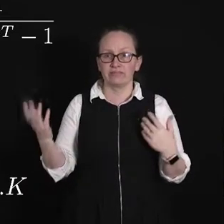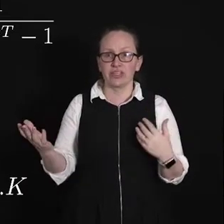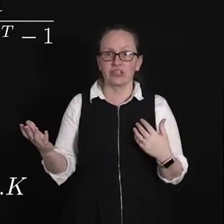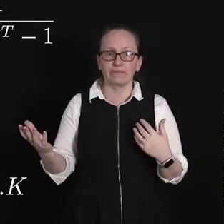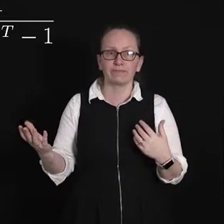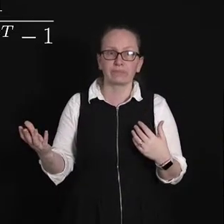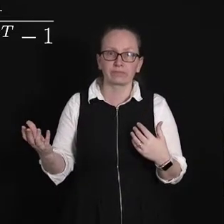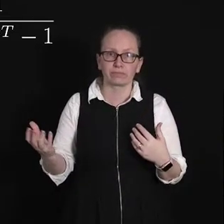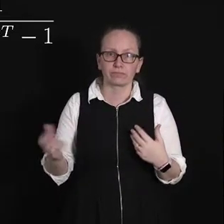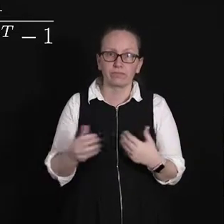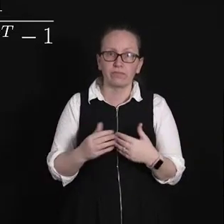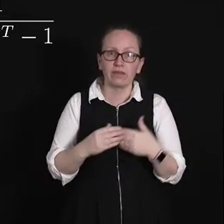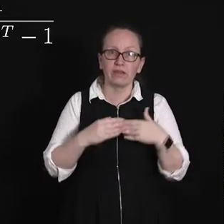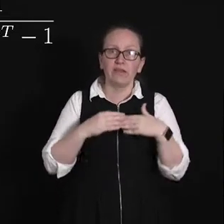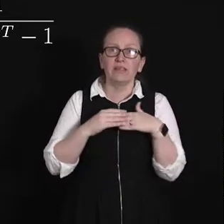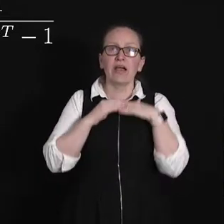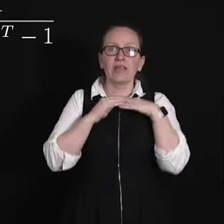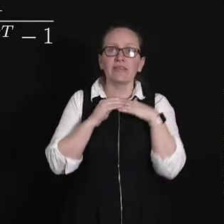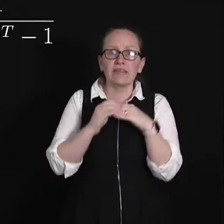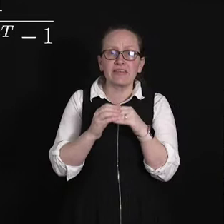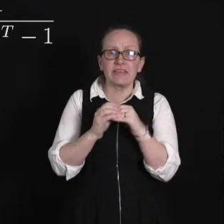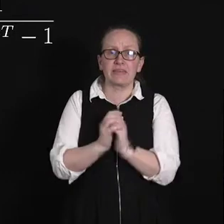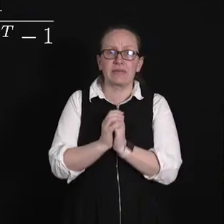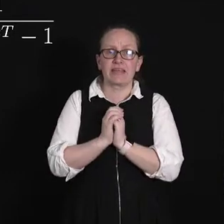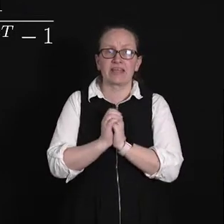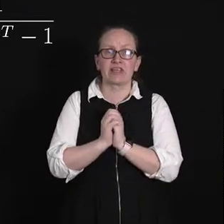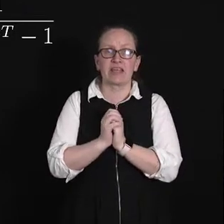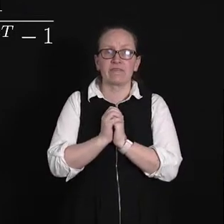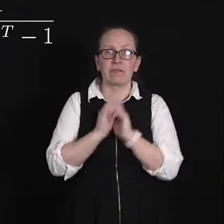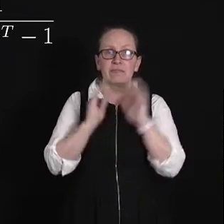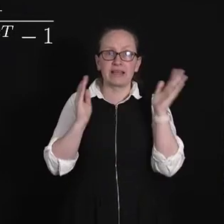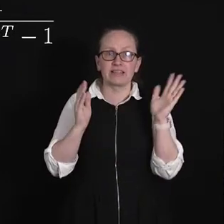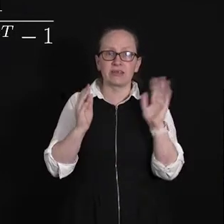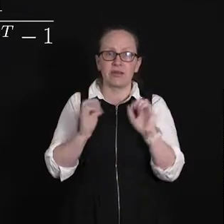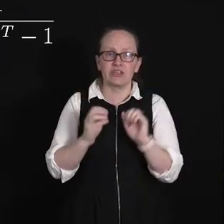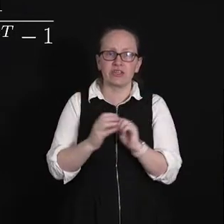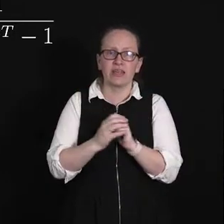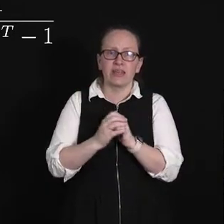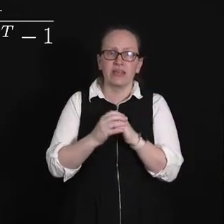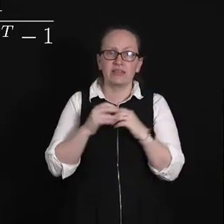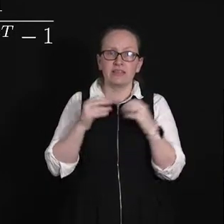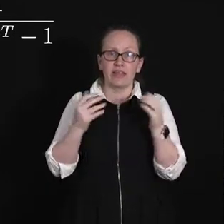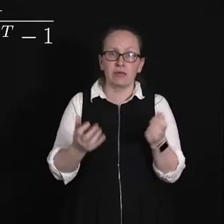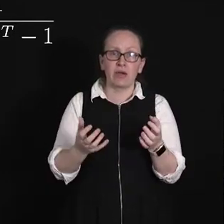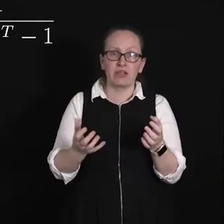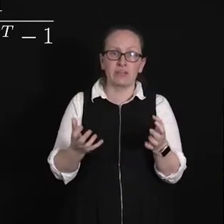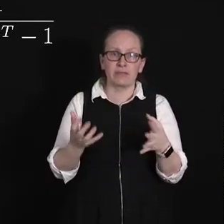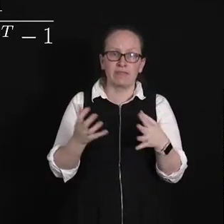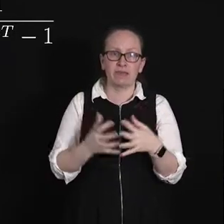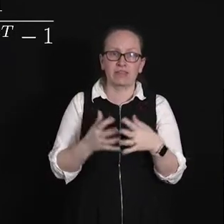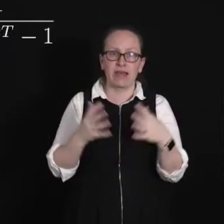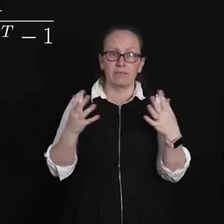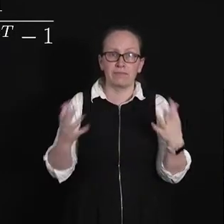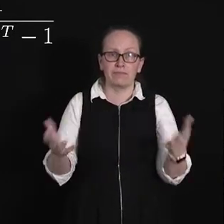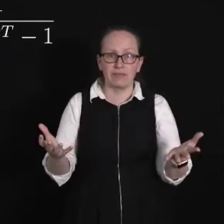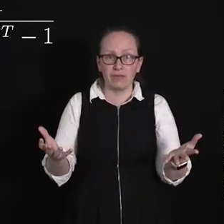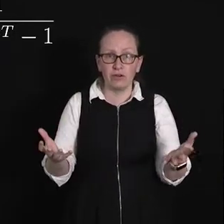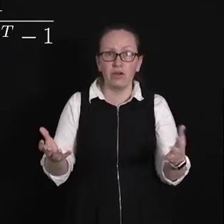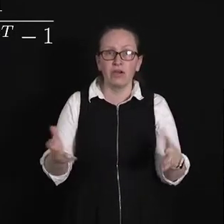region. Now, another thing that we can actually get from Planck's equation is the equation that we've looked at before